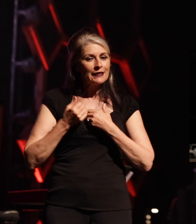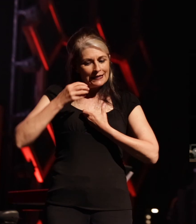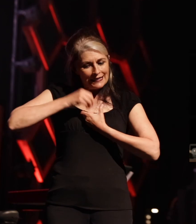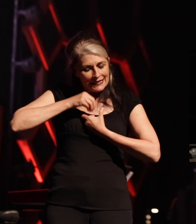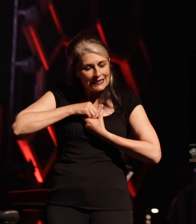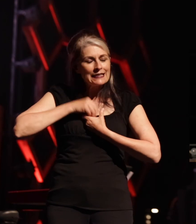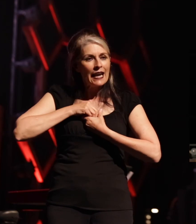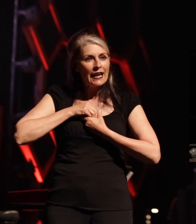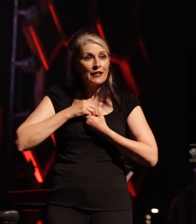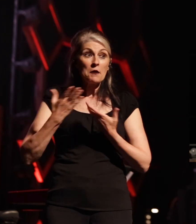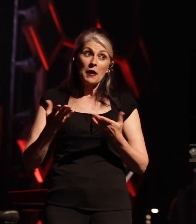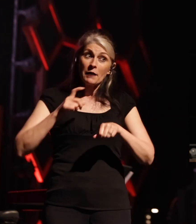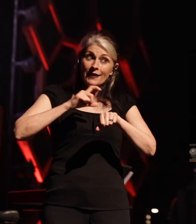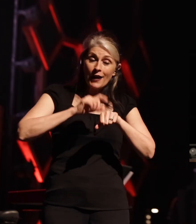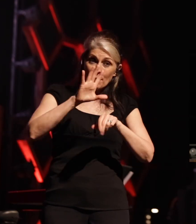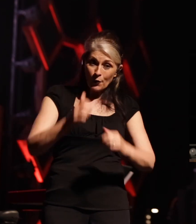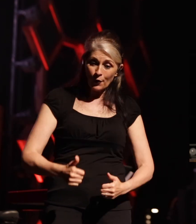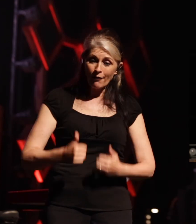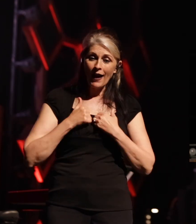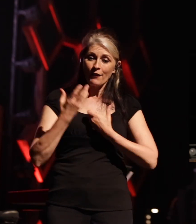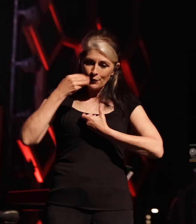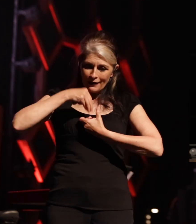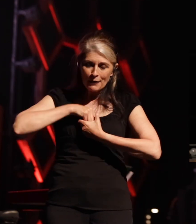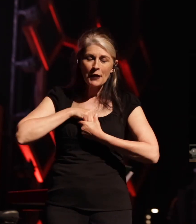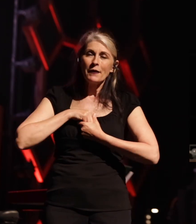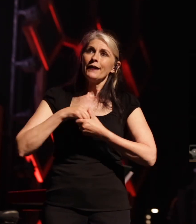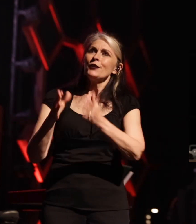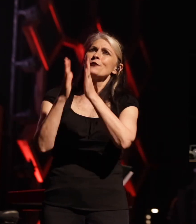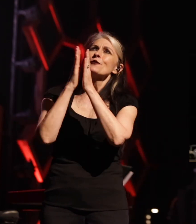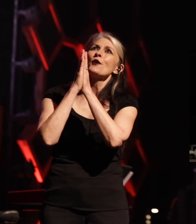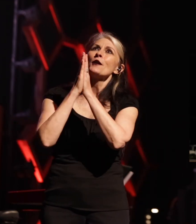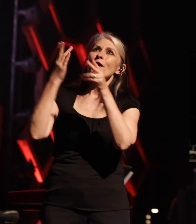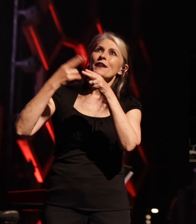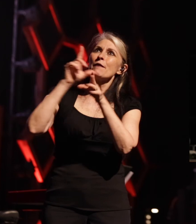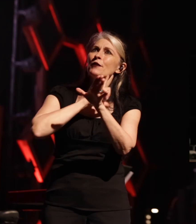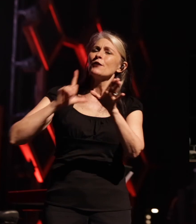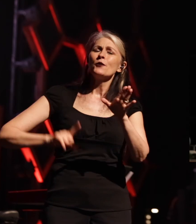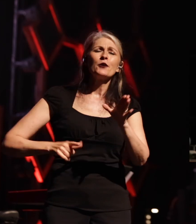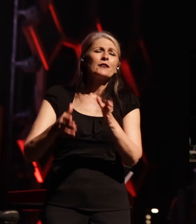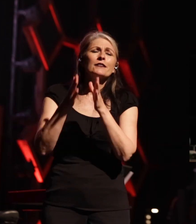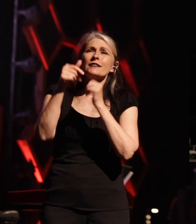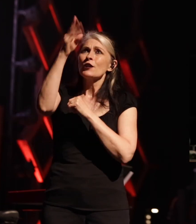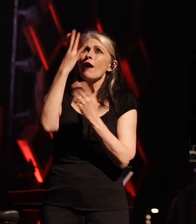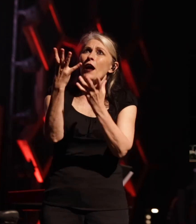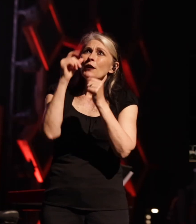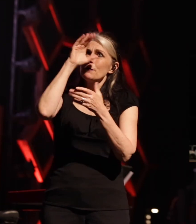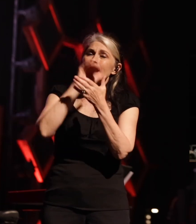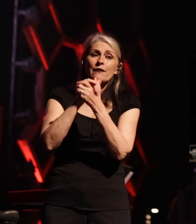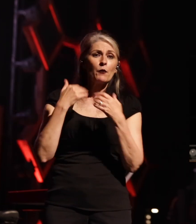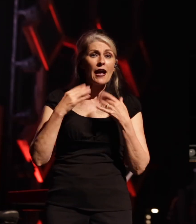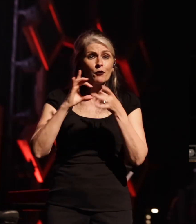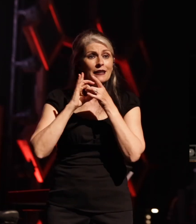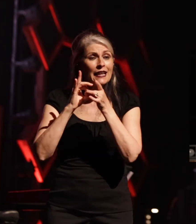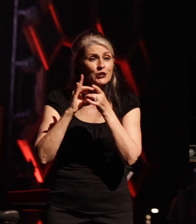him in and you call upon the name of the Lord and you say, "Yeah, God, I want to believe in you. I want to have a relationship with you." And like I said earlier, you don't